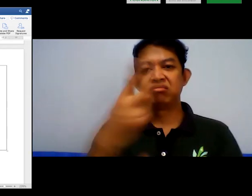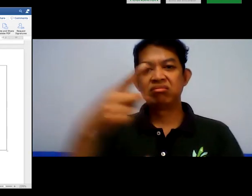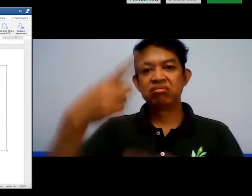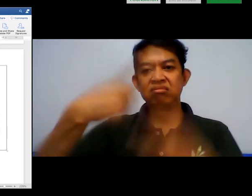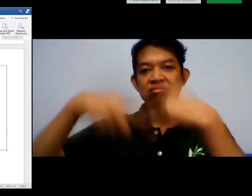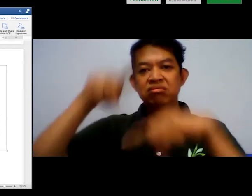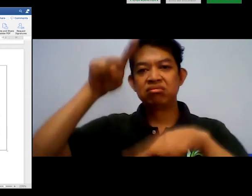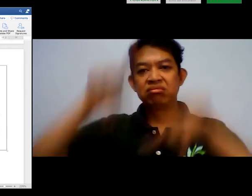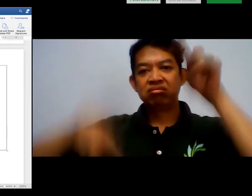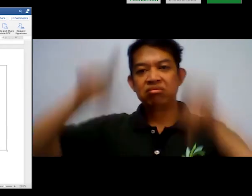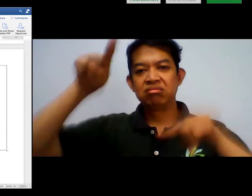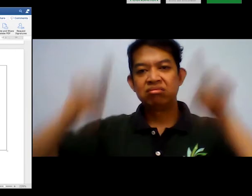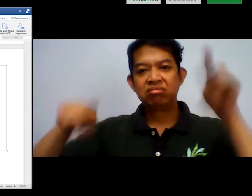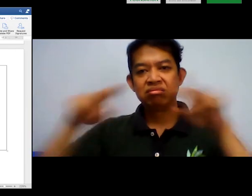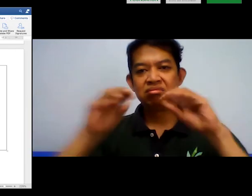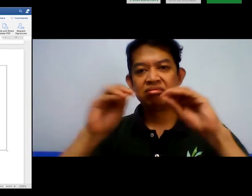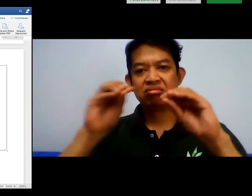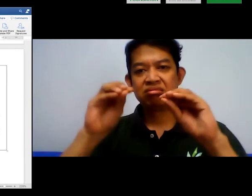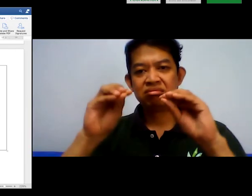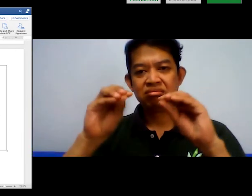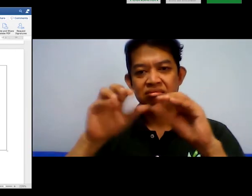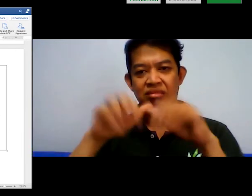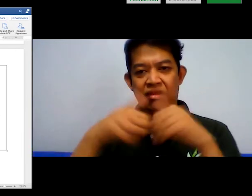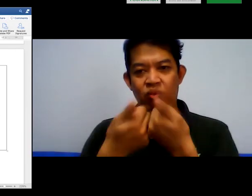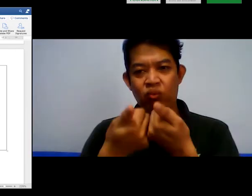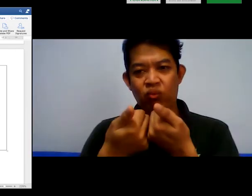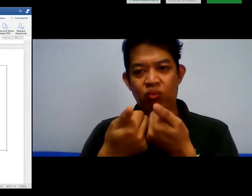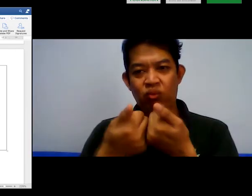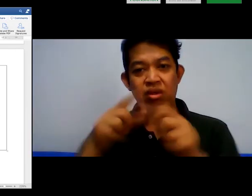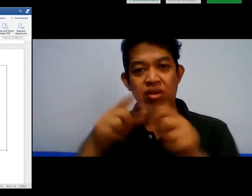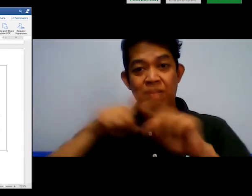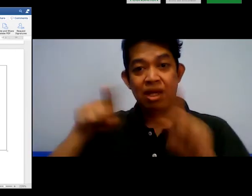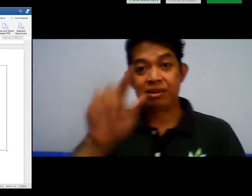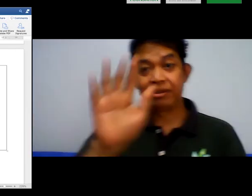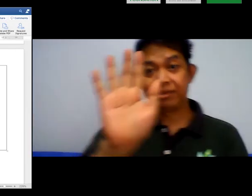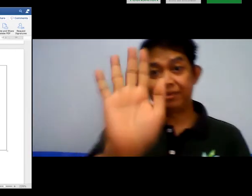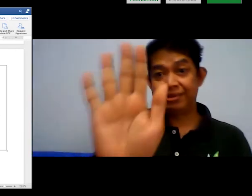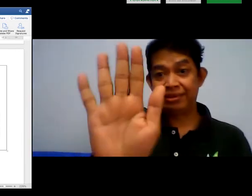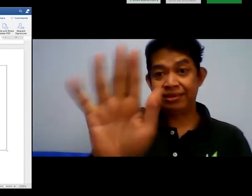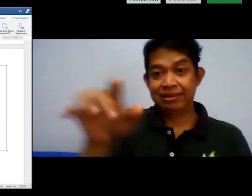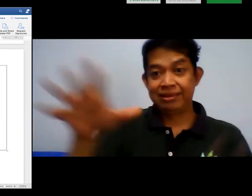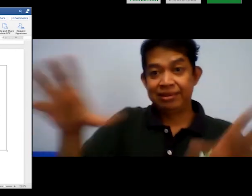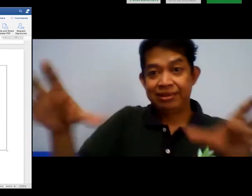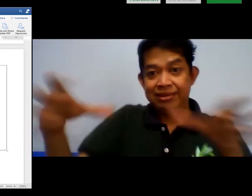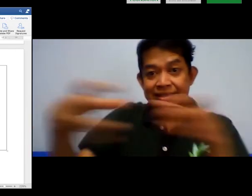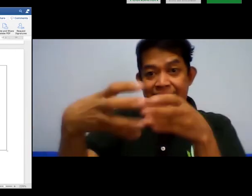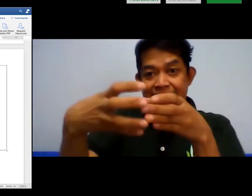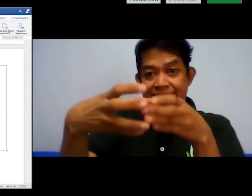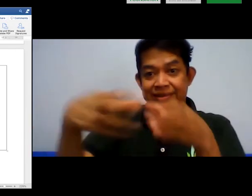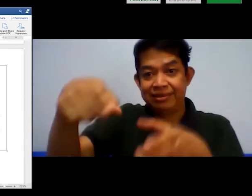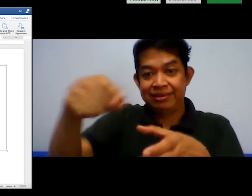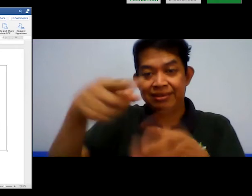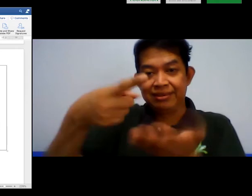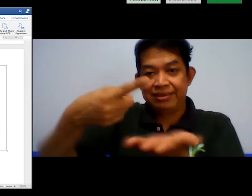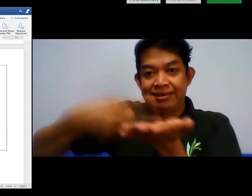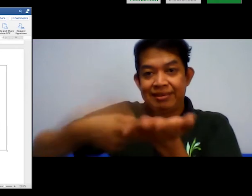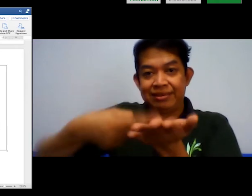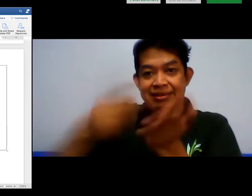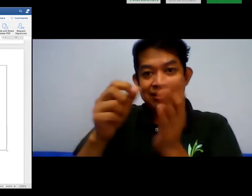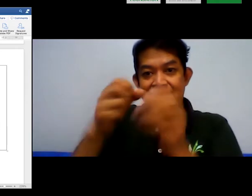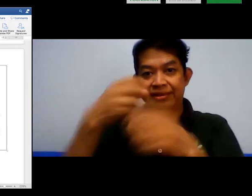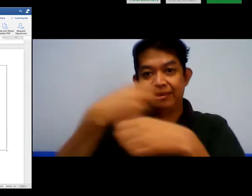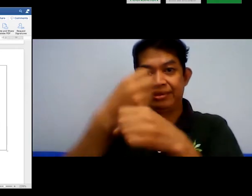initialized. So it differs, and if you ask another teacher, they